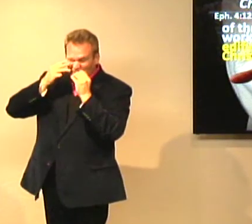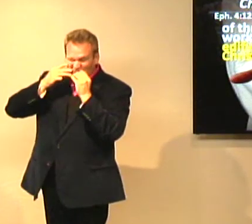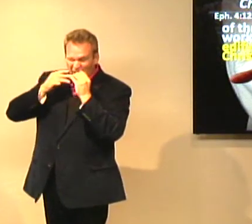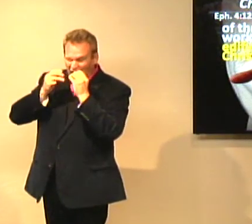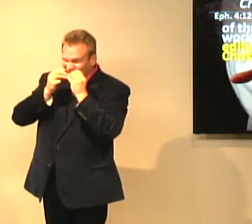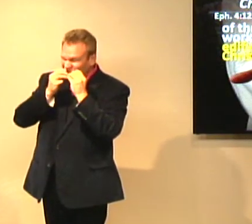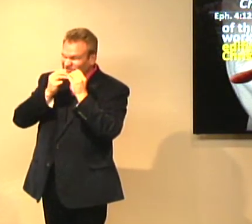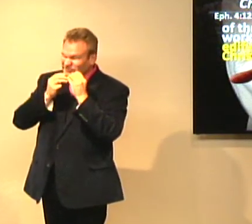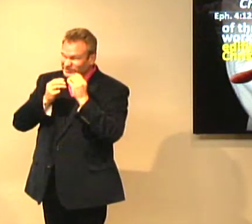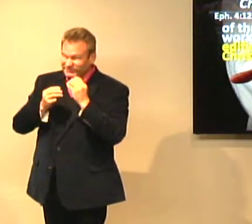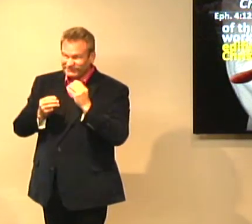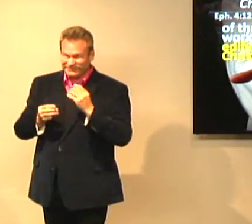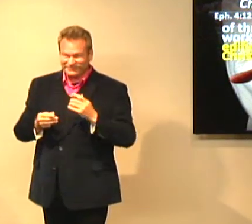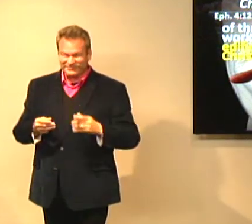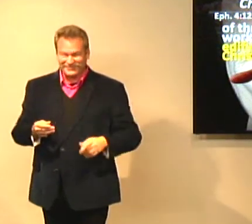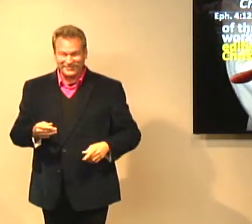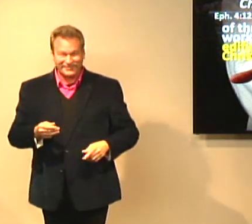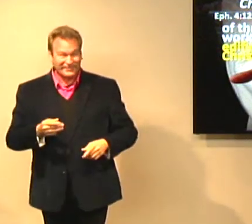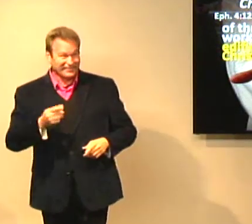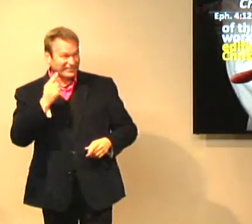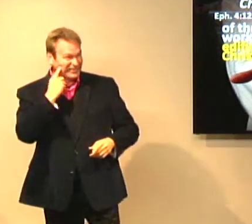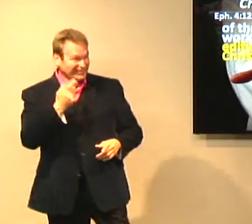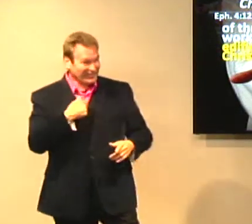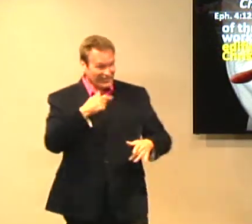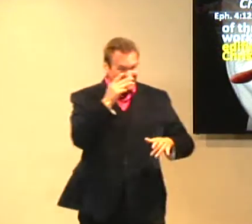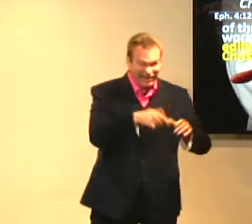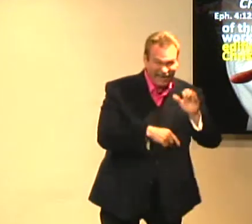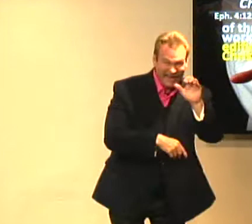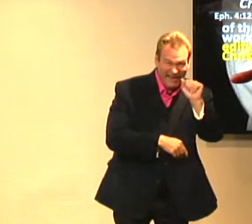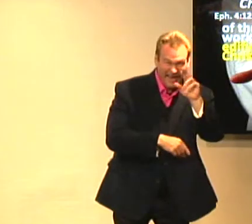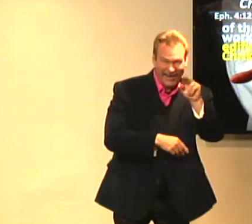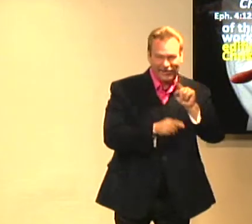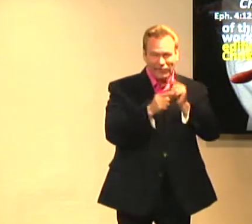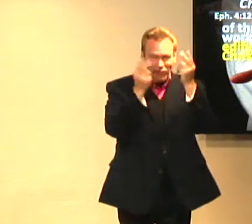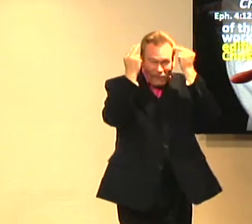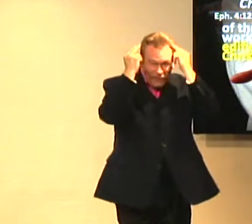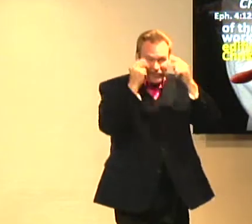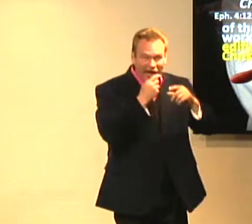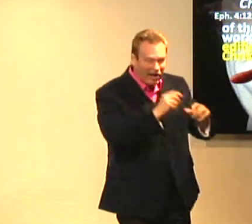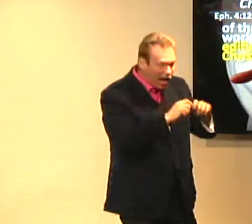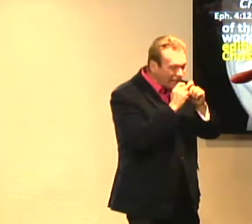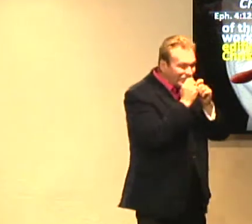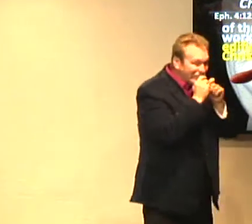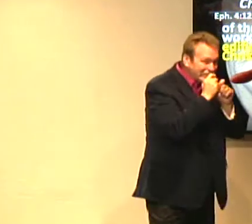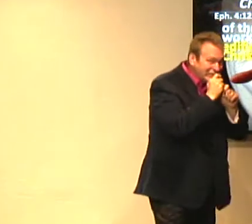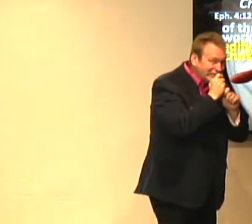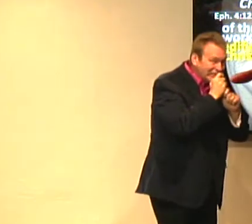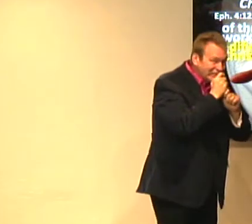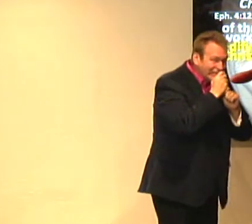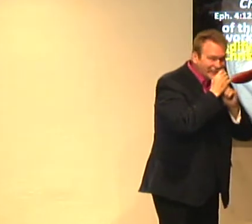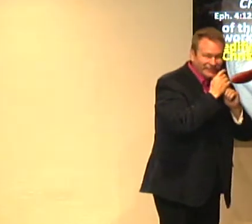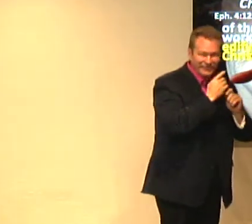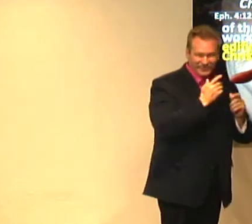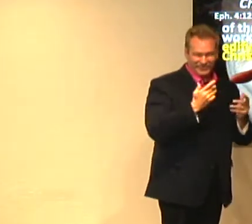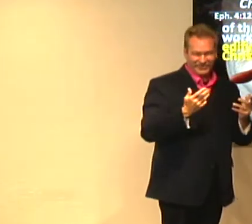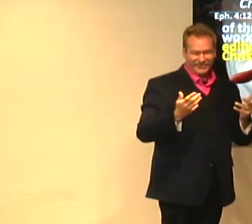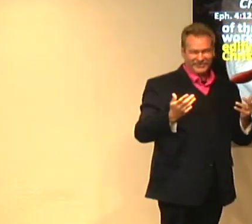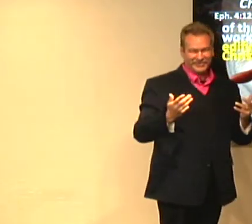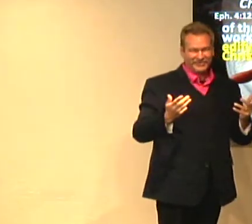just an onion to eat. And that's all you had to eat. Think of it. I mean, you'd be sitting there sobbing as you're like. You know how bunnies will sit there and they'll eat